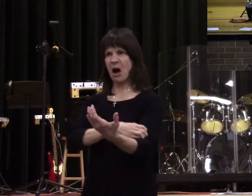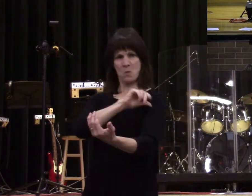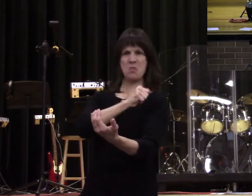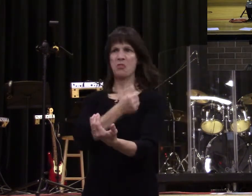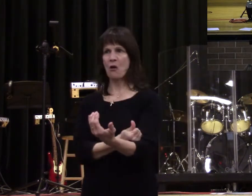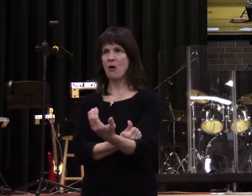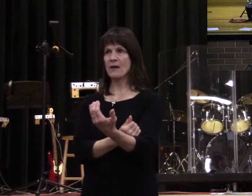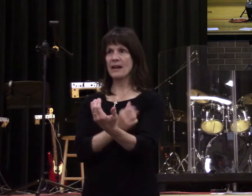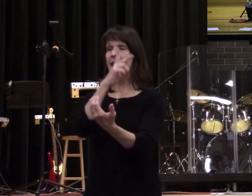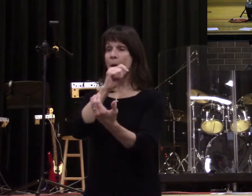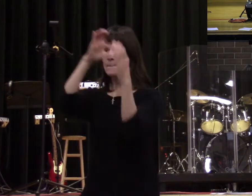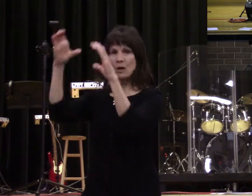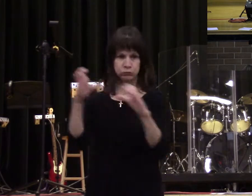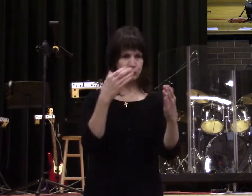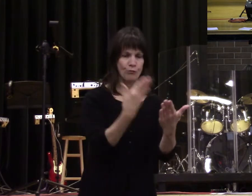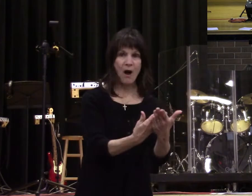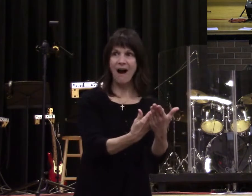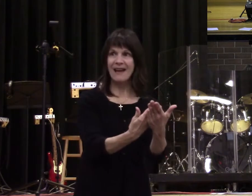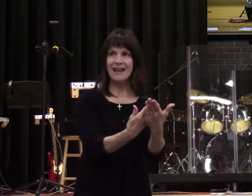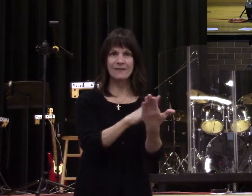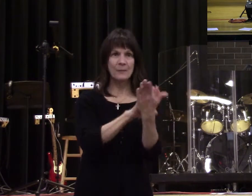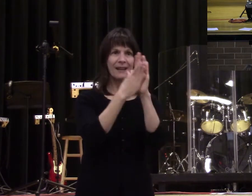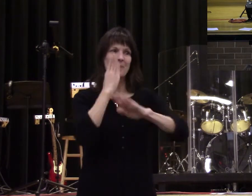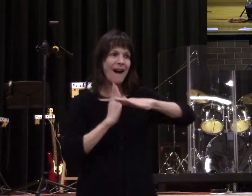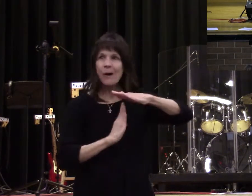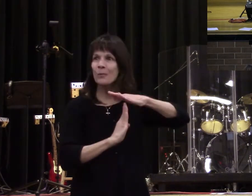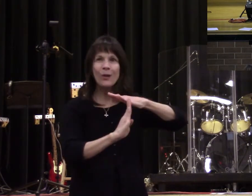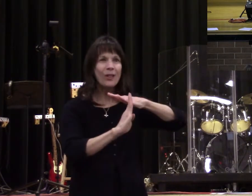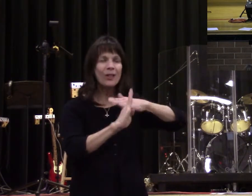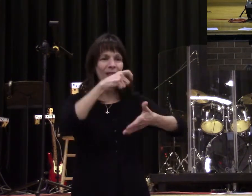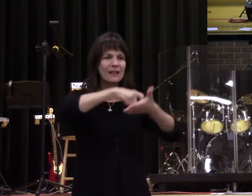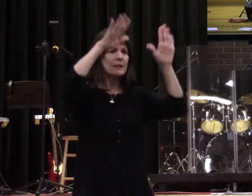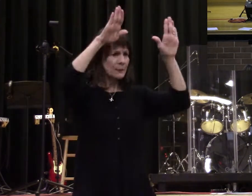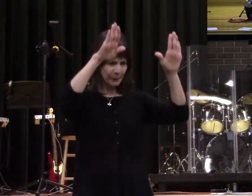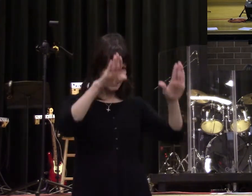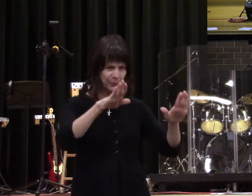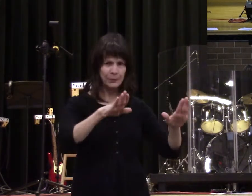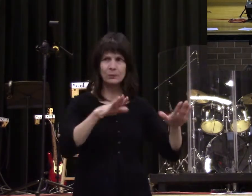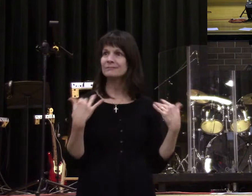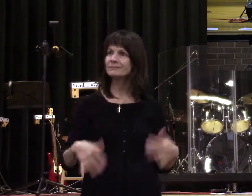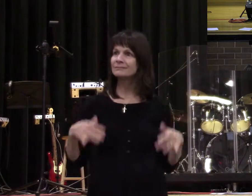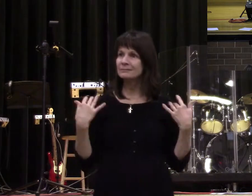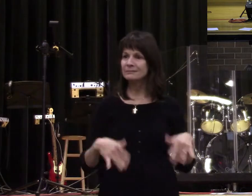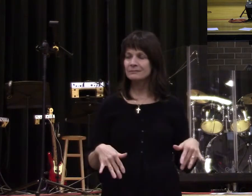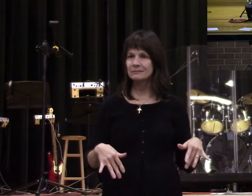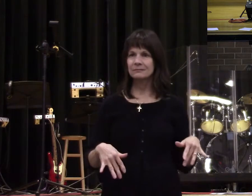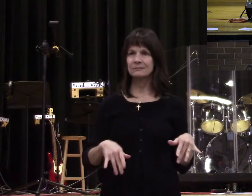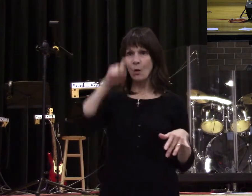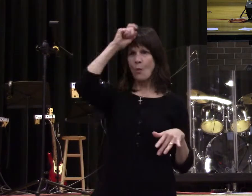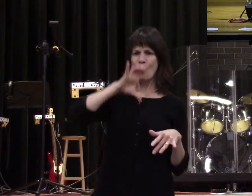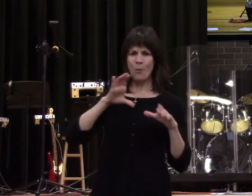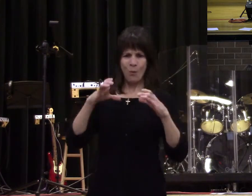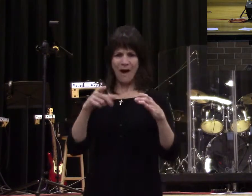Their worship of Jesus was the best thing they ever did. Now, these are men that have political power. These are